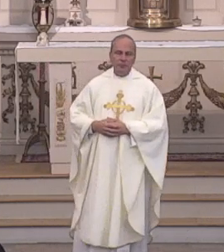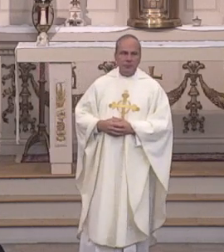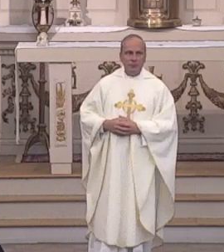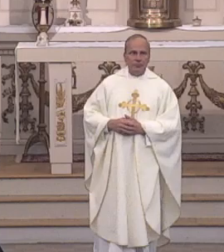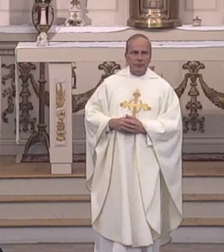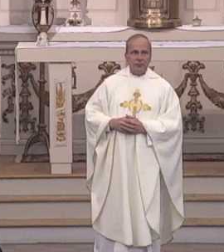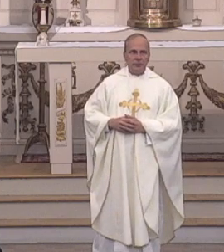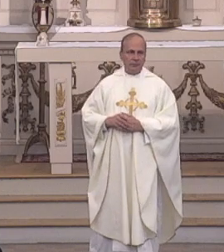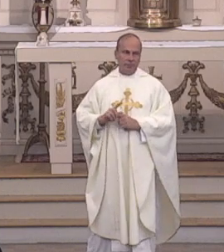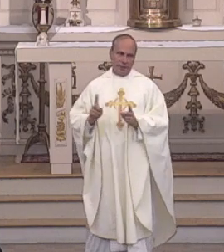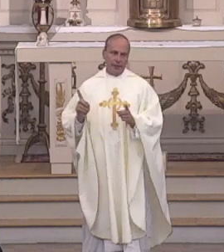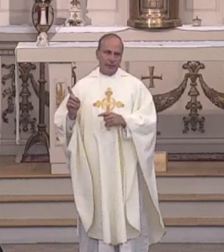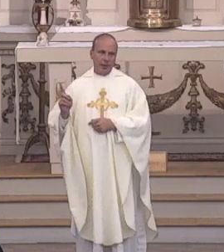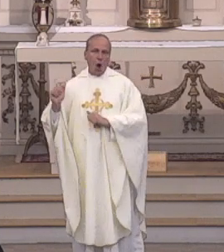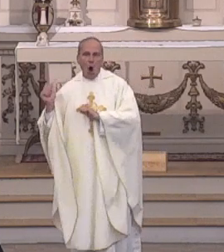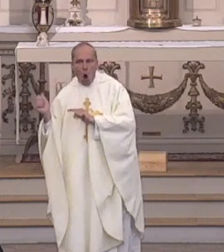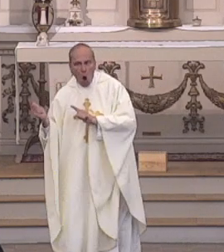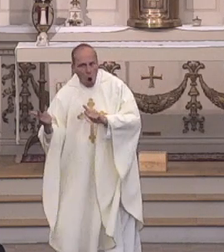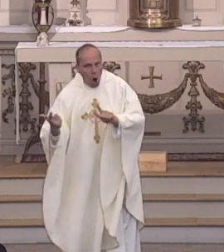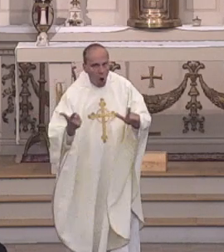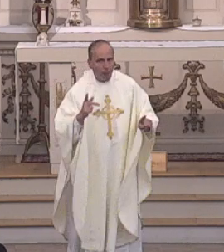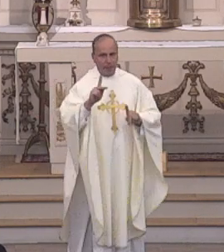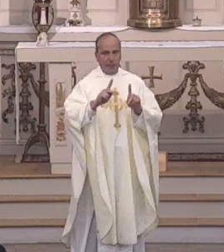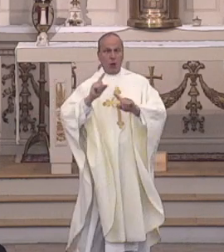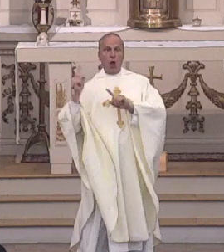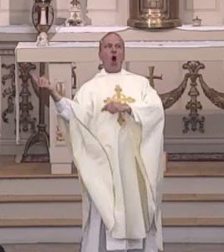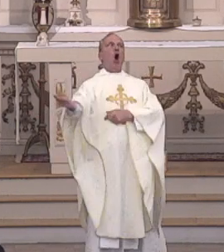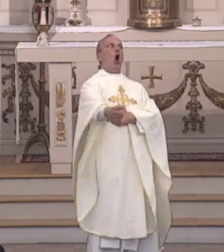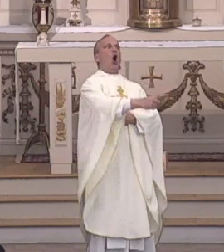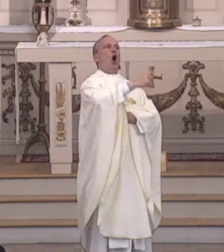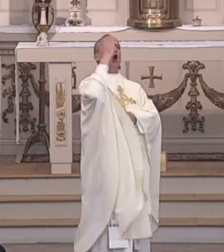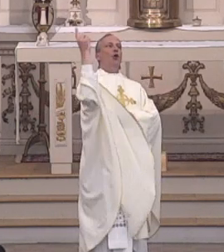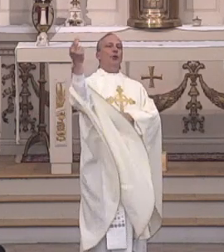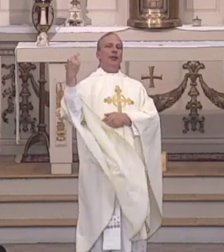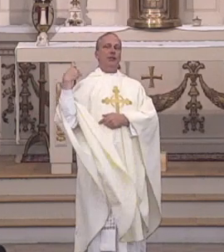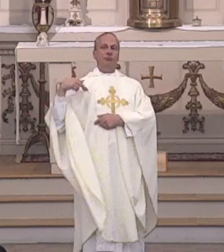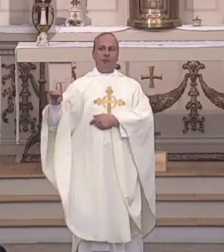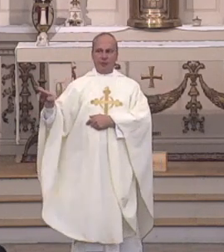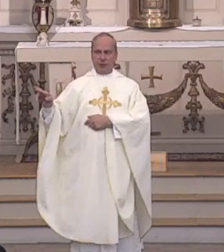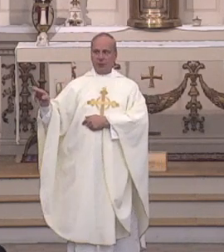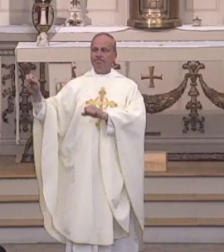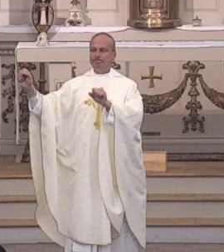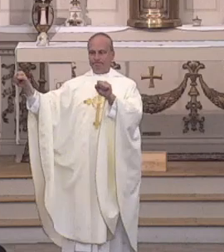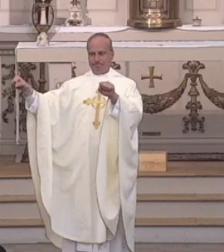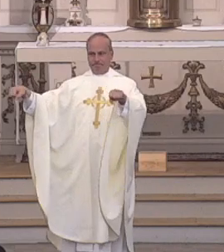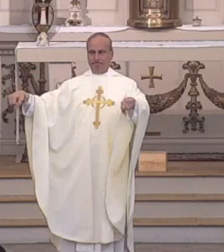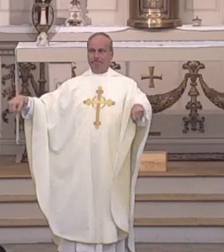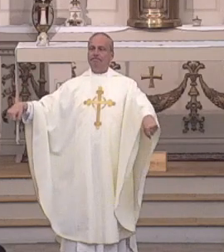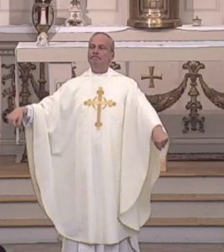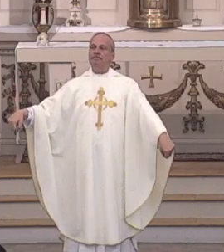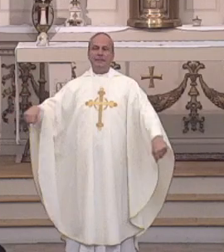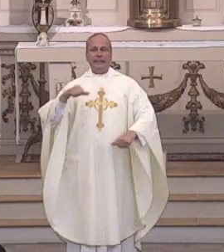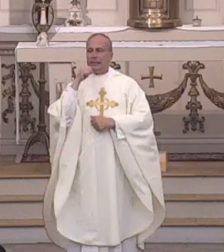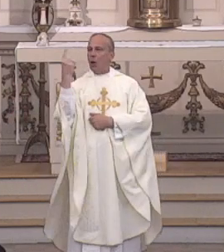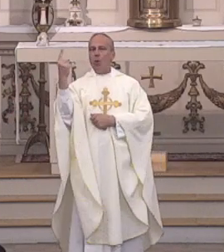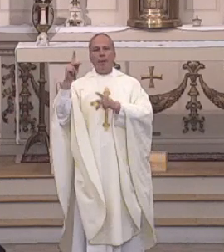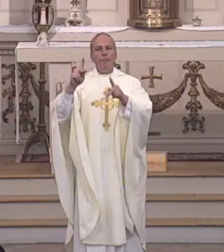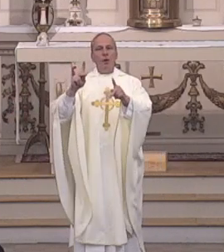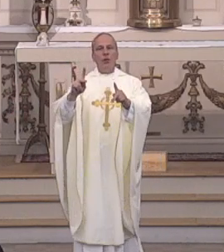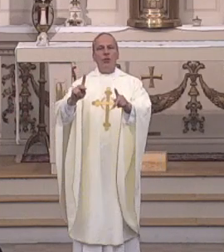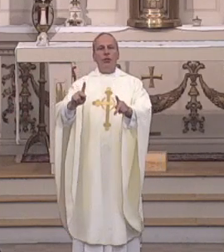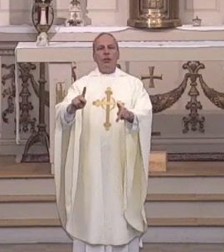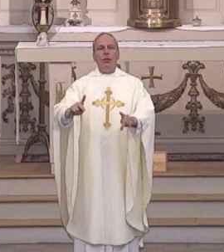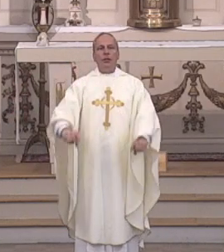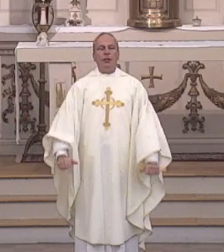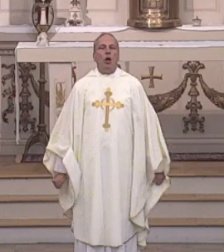And really, they could just be saying, well, I'm upset with God. But it is the case that for all human beings, we